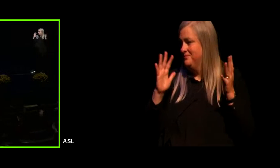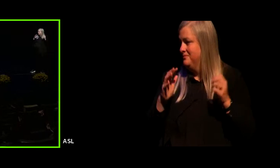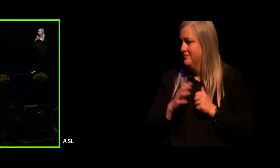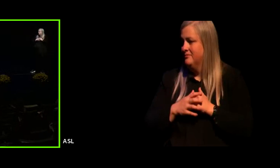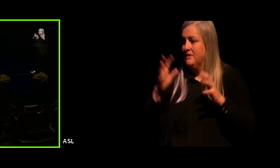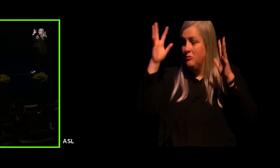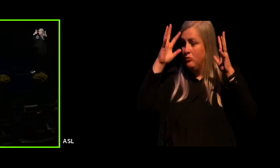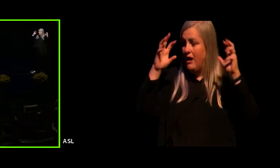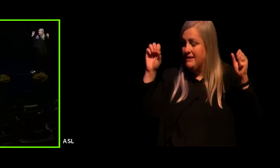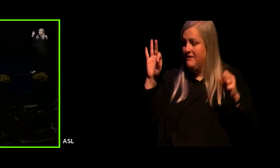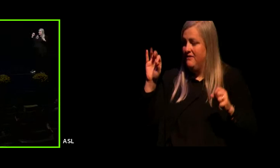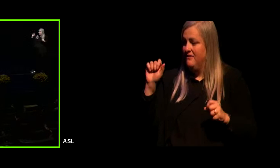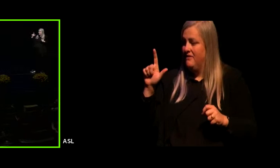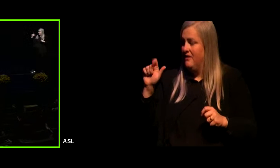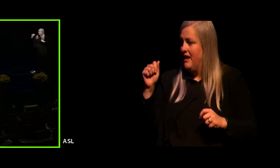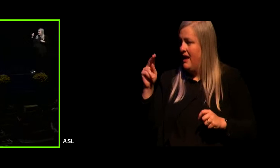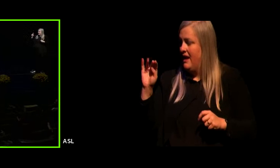President Flanagan,